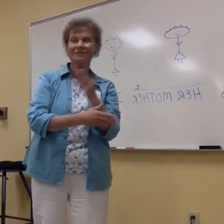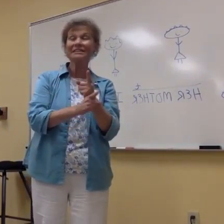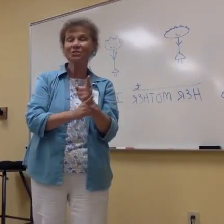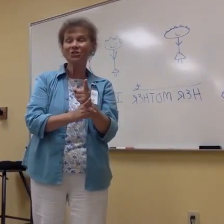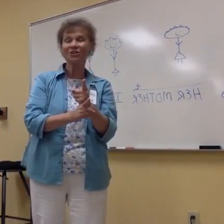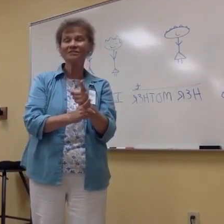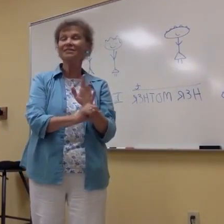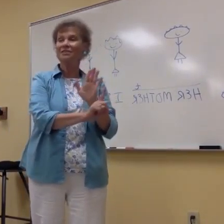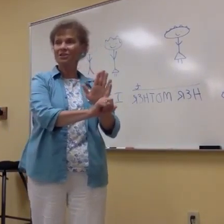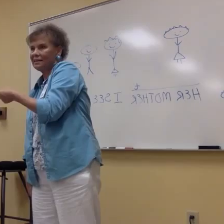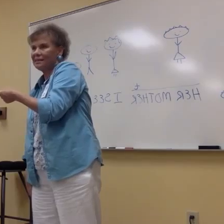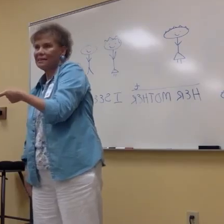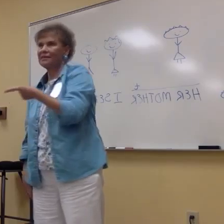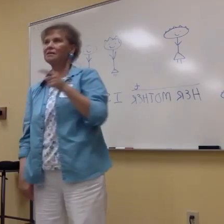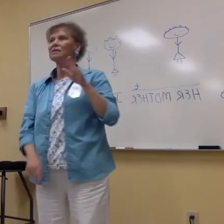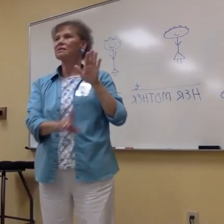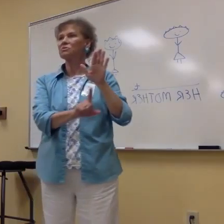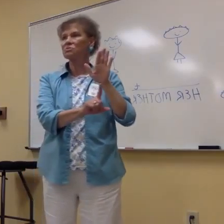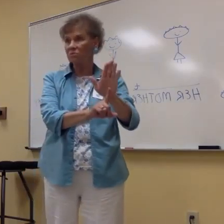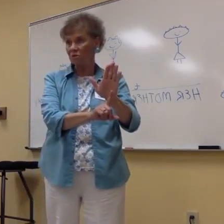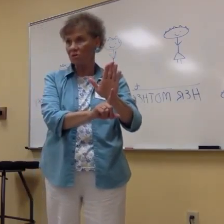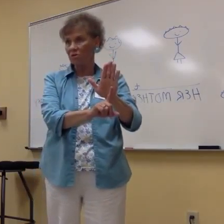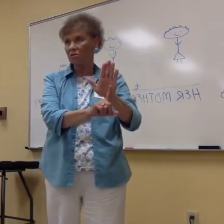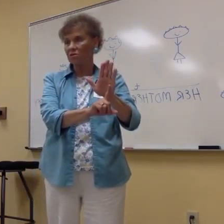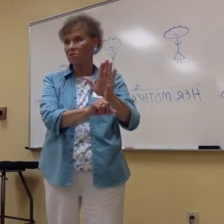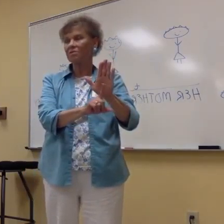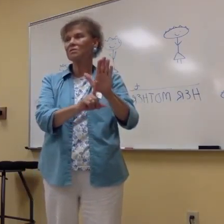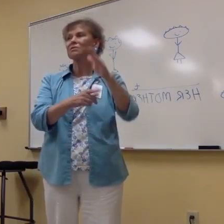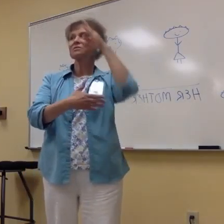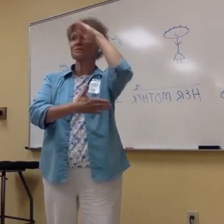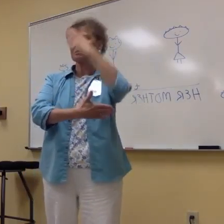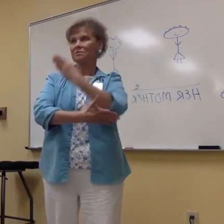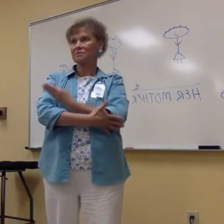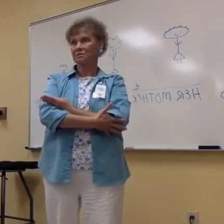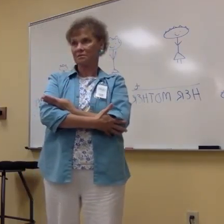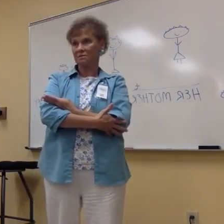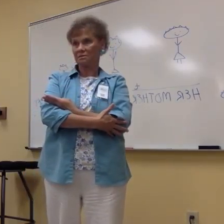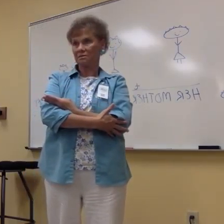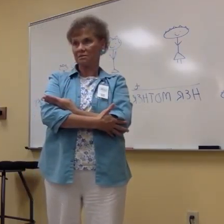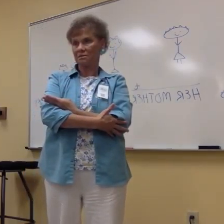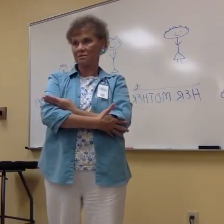You student, you? I'm asking you a question. How am I going to make that a statement instead?